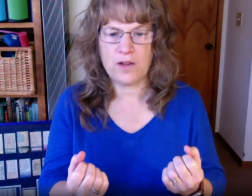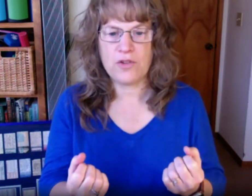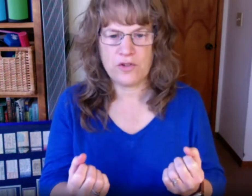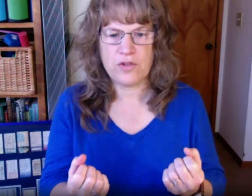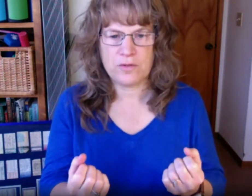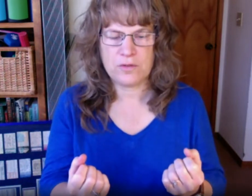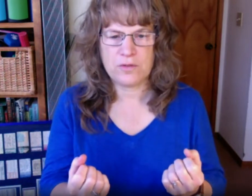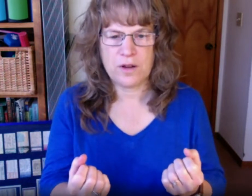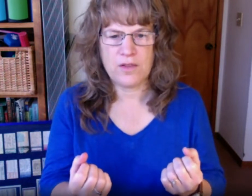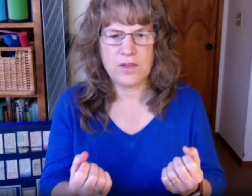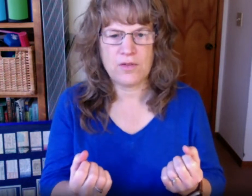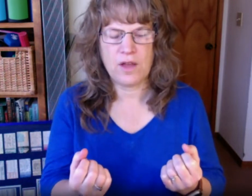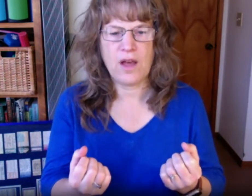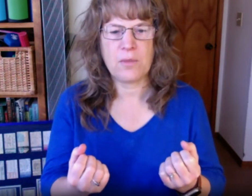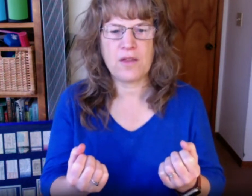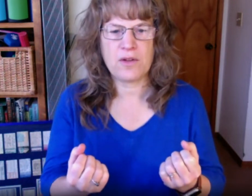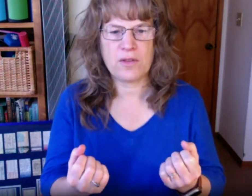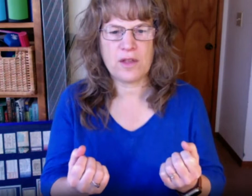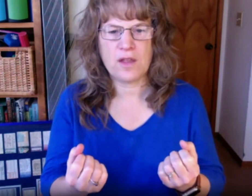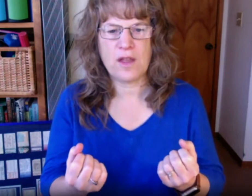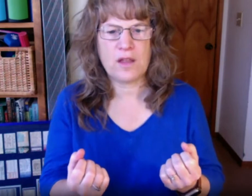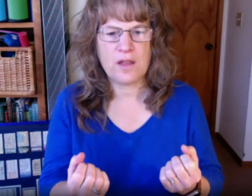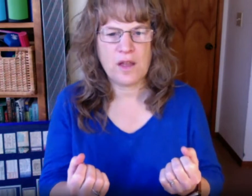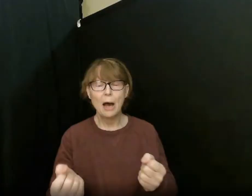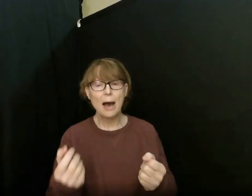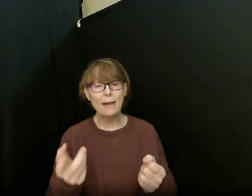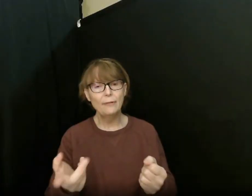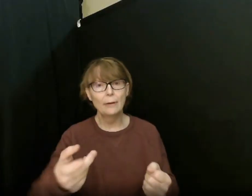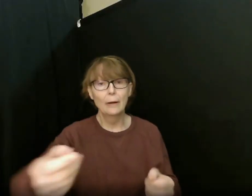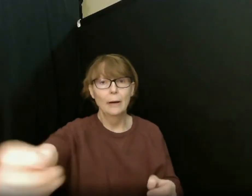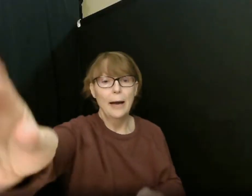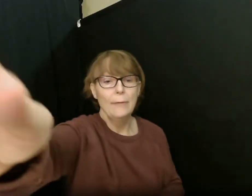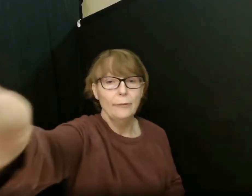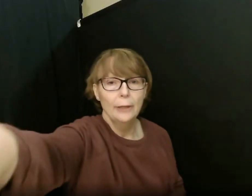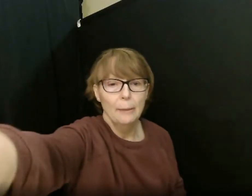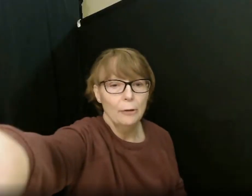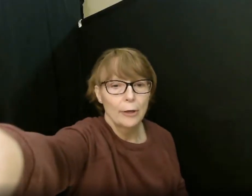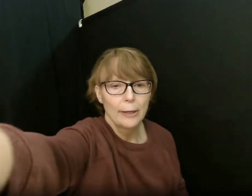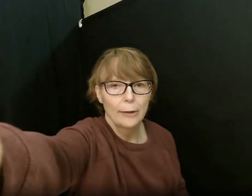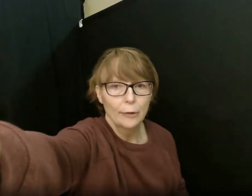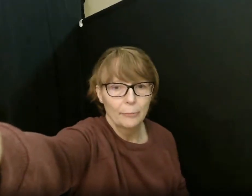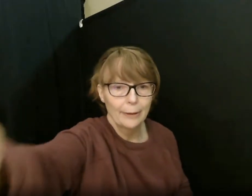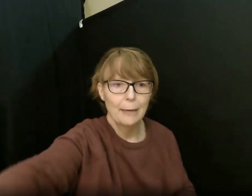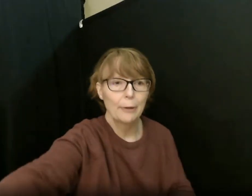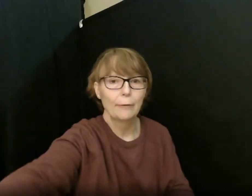much, right? So there's how much, I I've seen. I'm going to try and adjust my camera here for a